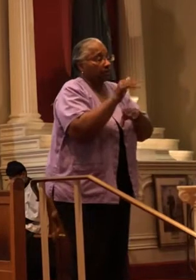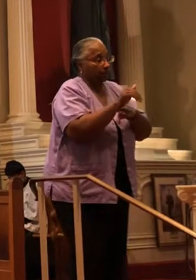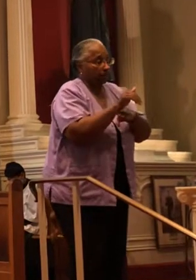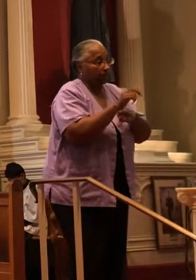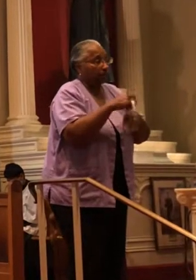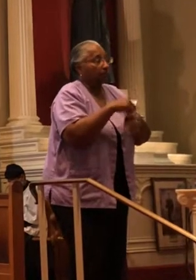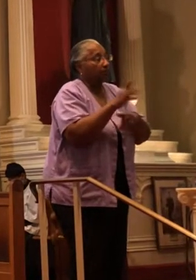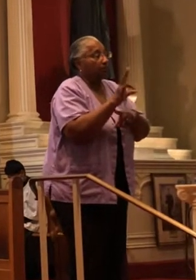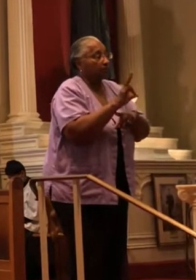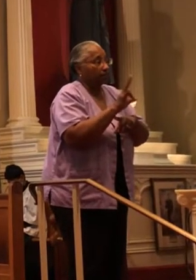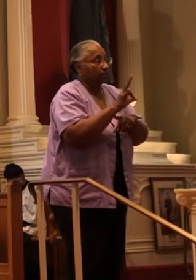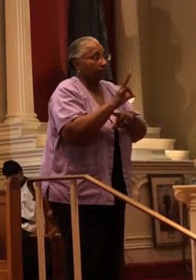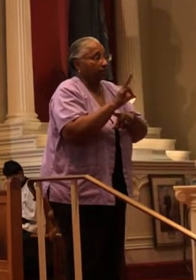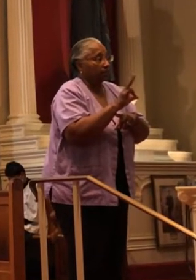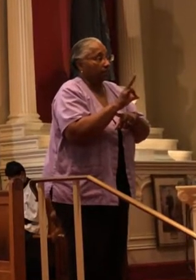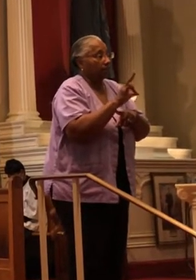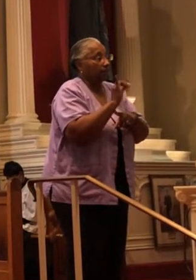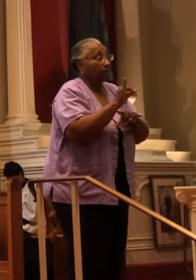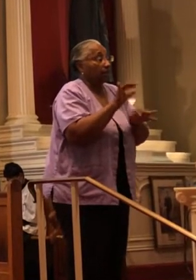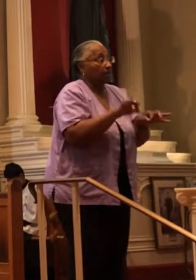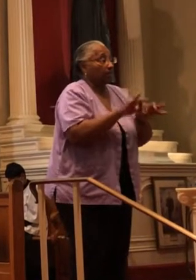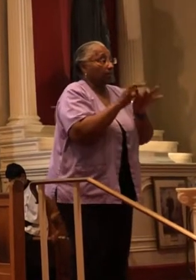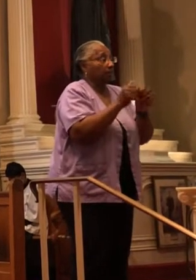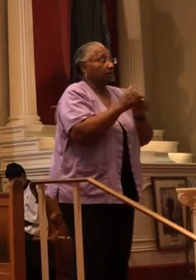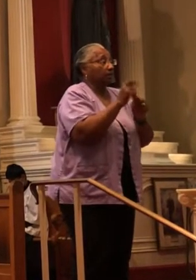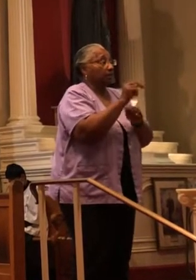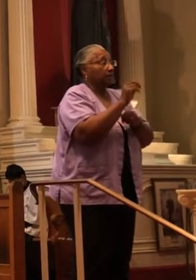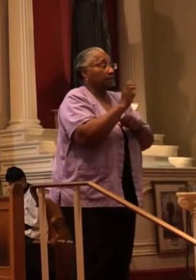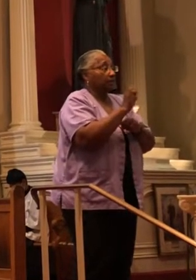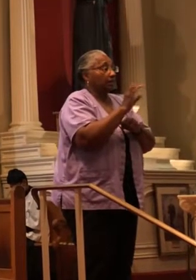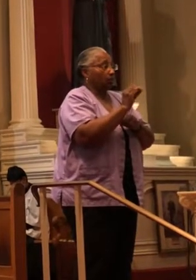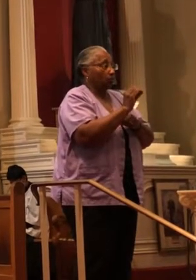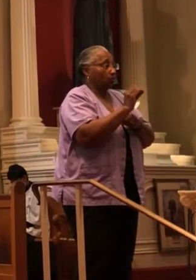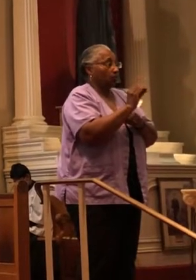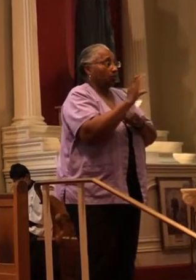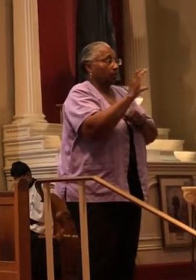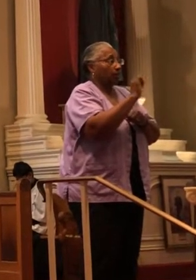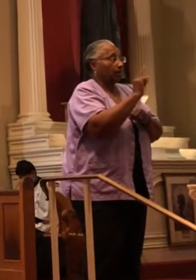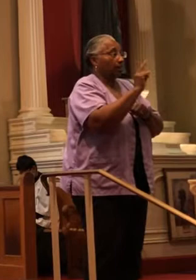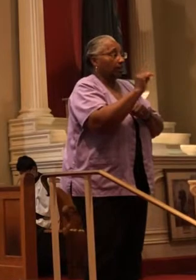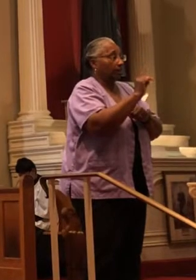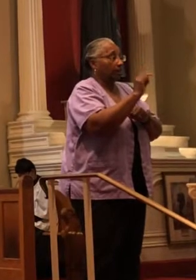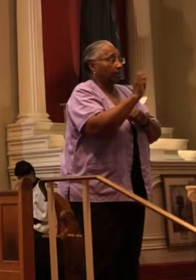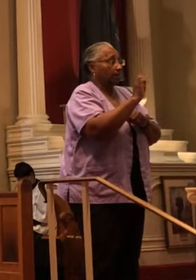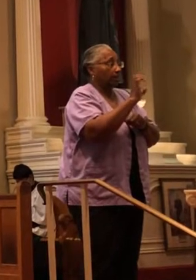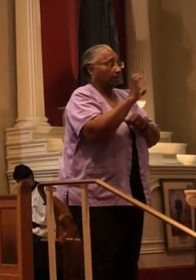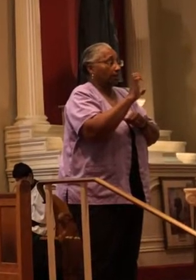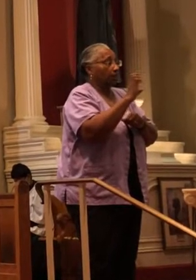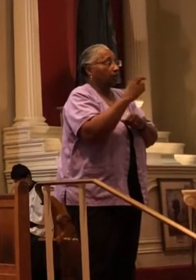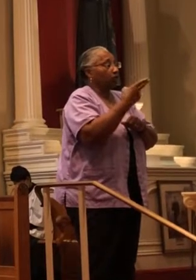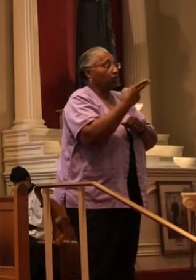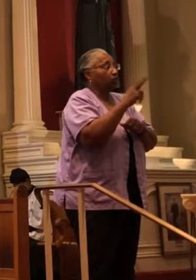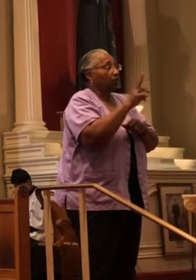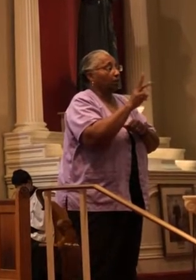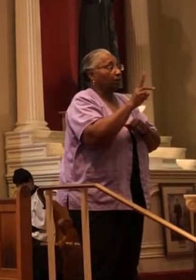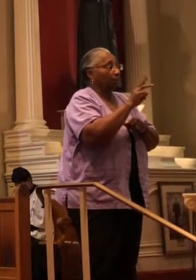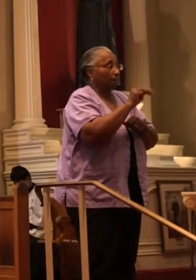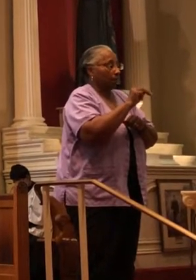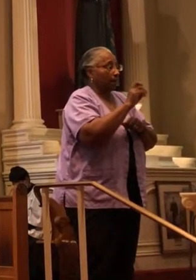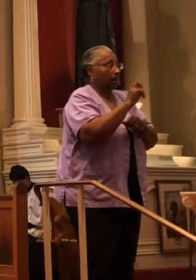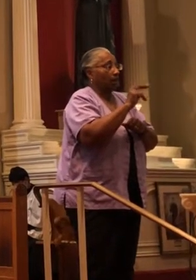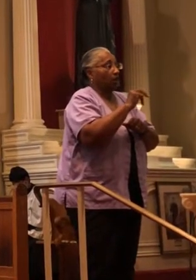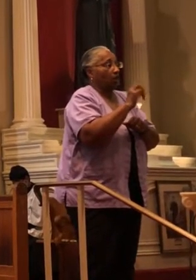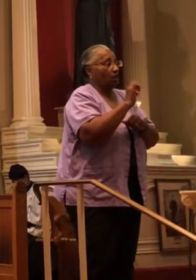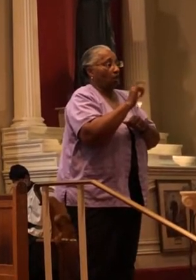7 p.m. Mass, which is the Neocatechumenal Way Eucharist, and that's every Saturday at 7. So you have a